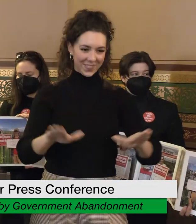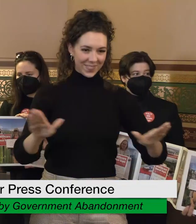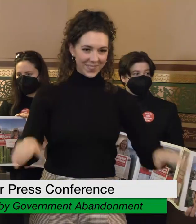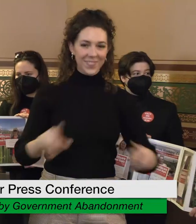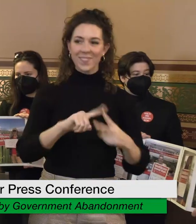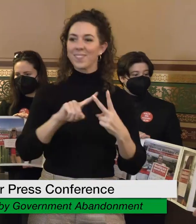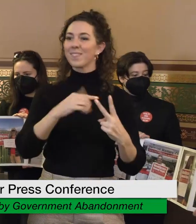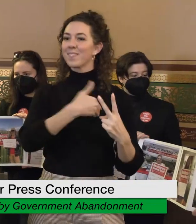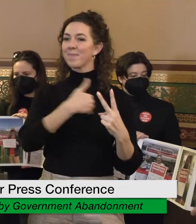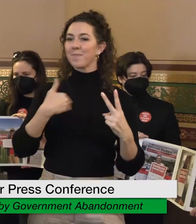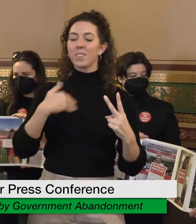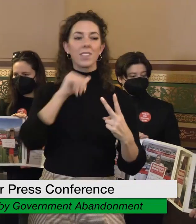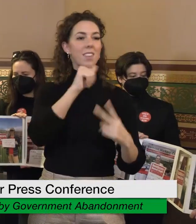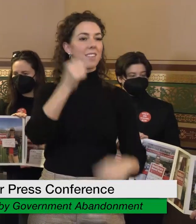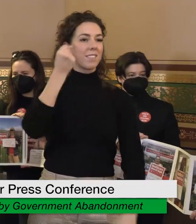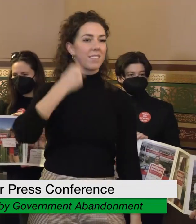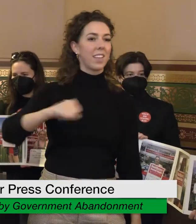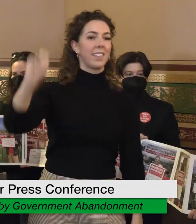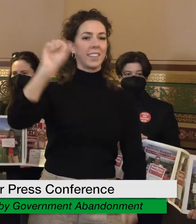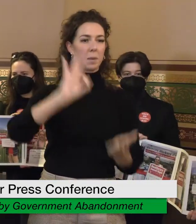the Nonviolent Medicaid Army.